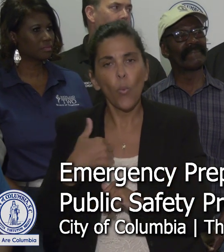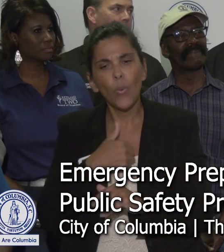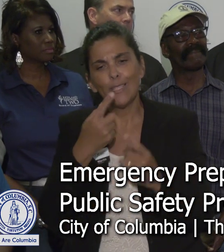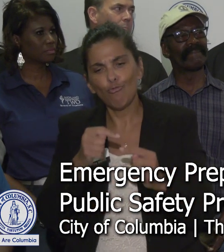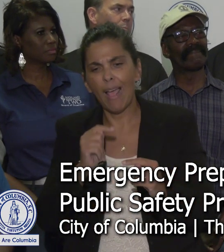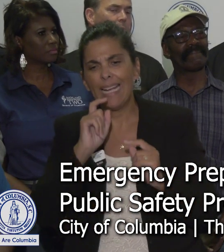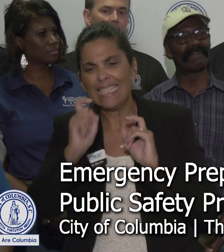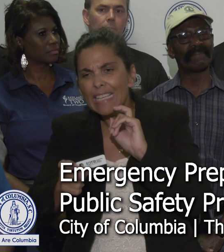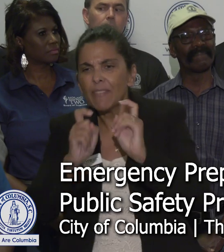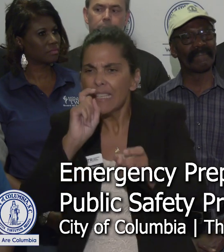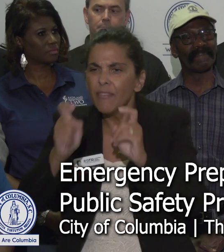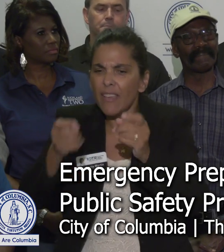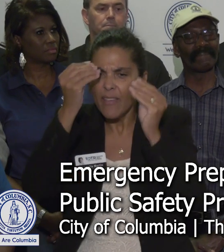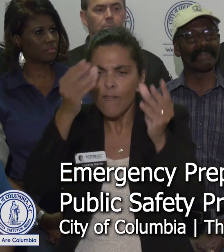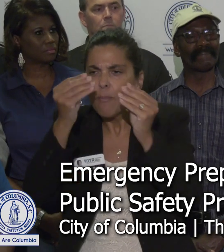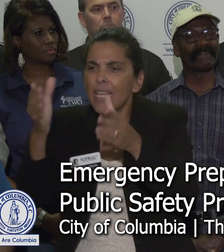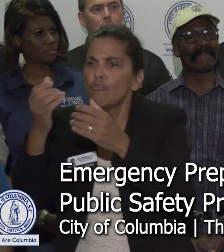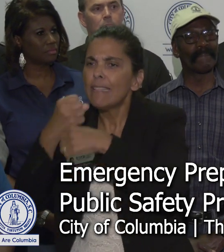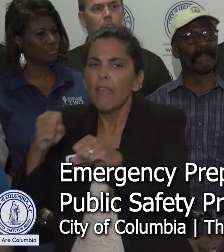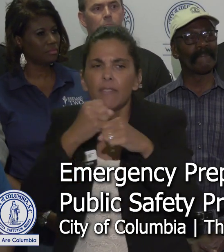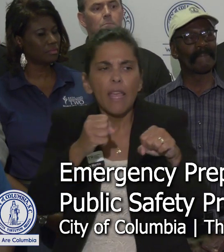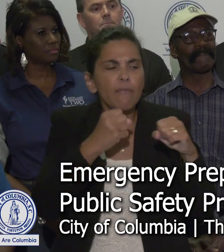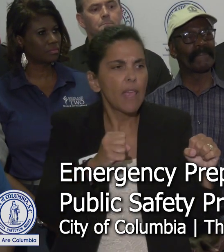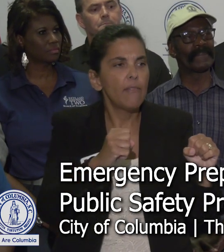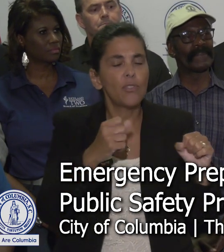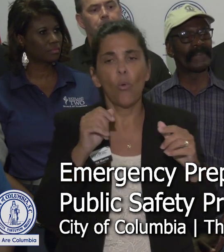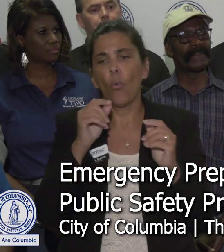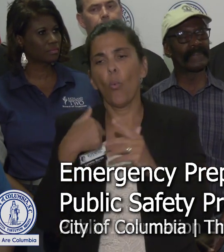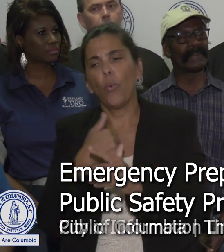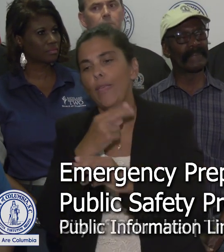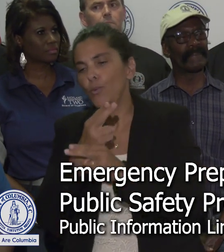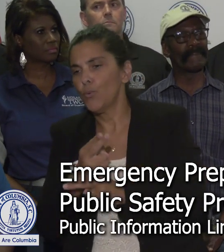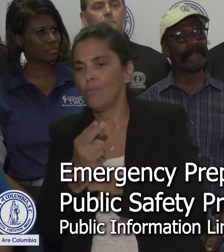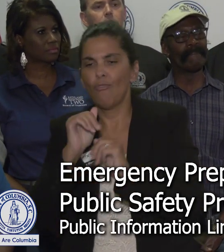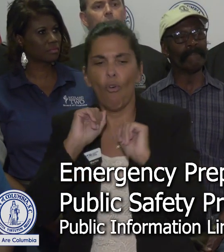information as much as we can, so we're using all our social media